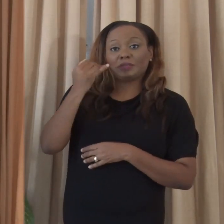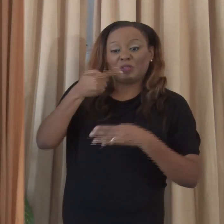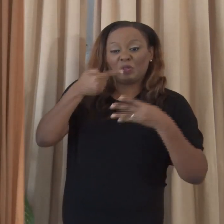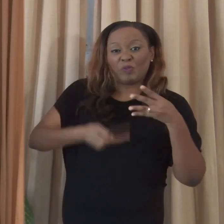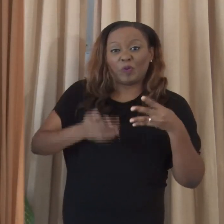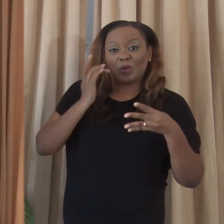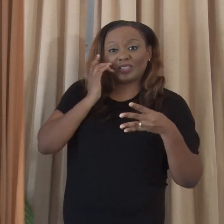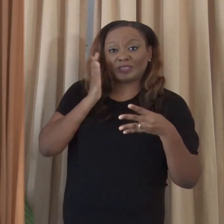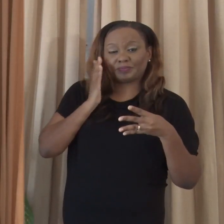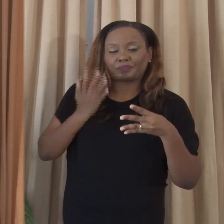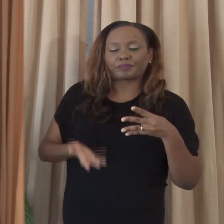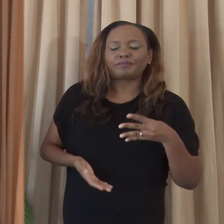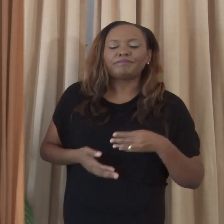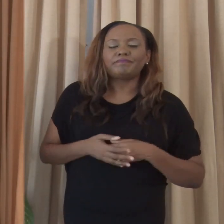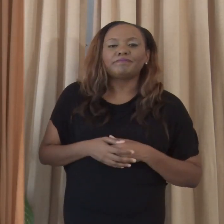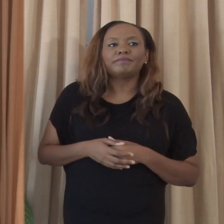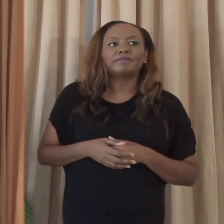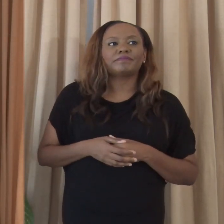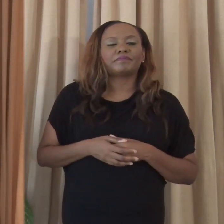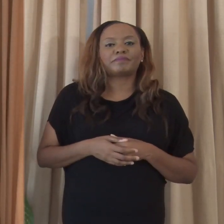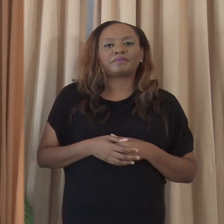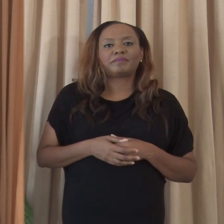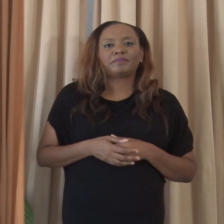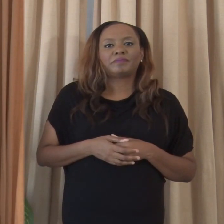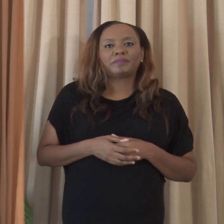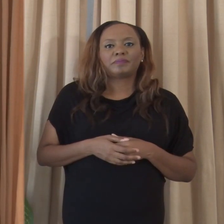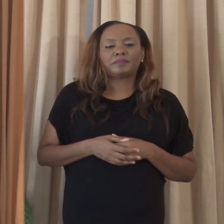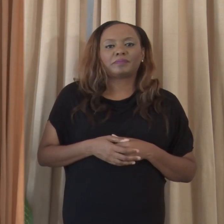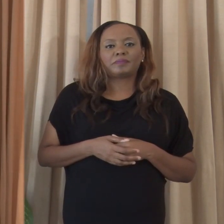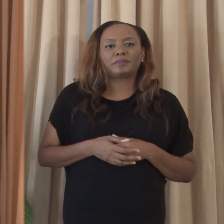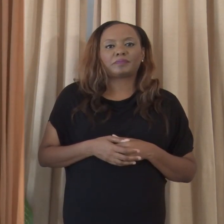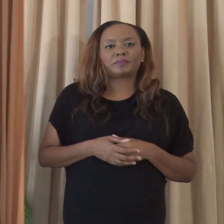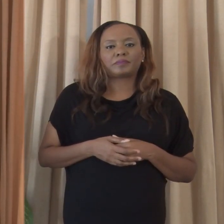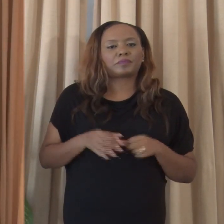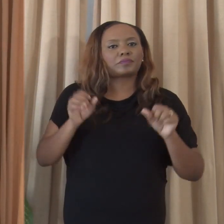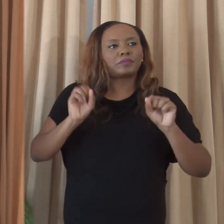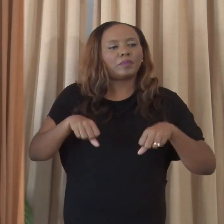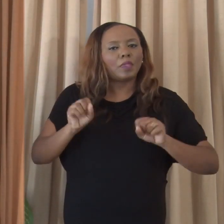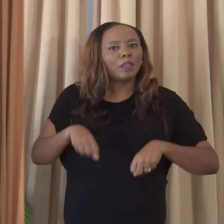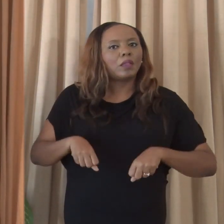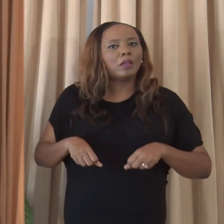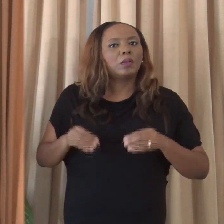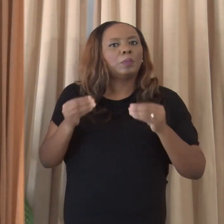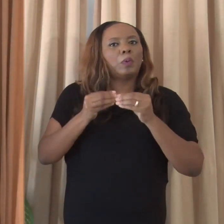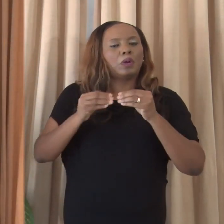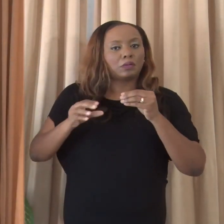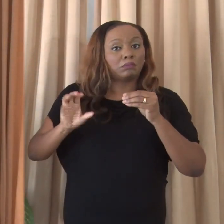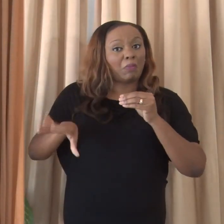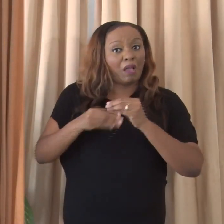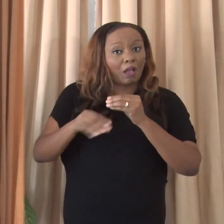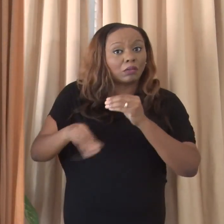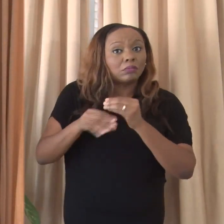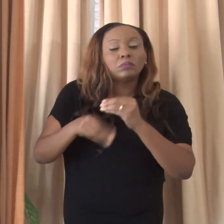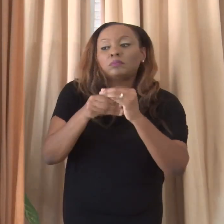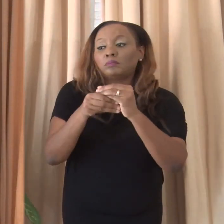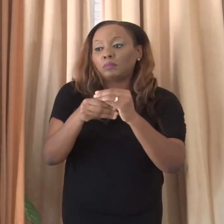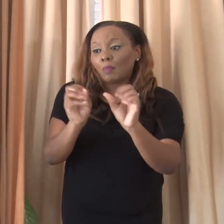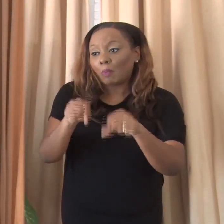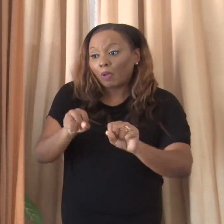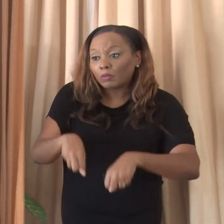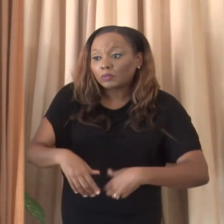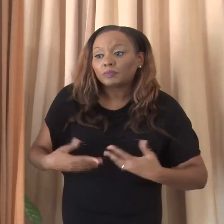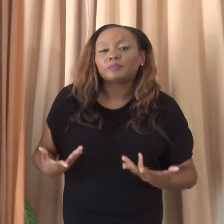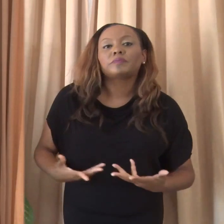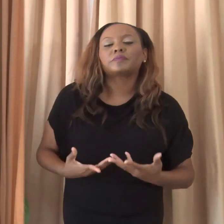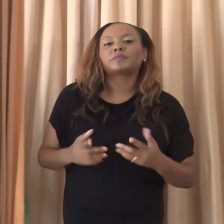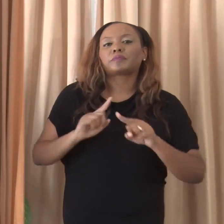arises. There's obviously the possibility for more to be added to the mix, but that is up to midnight last